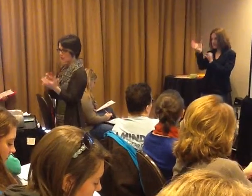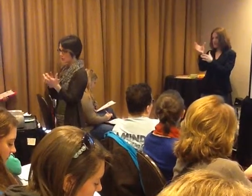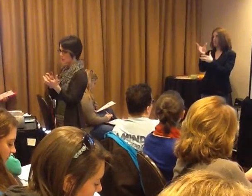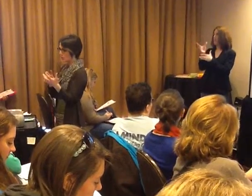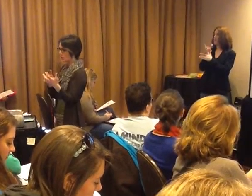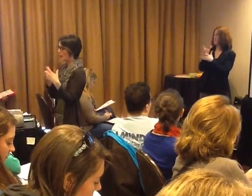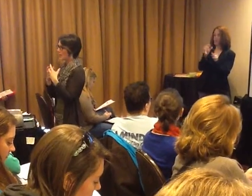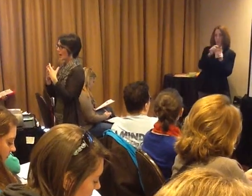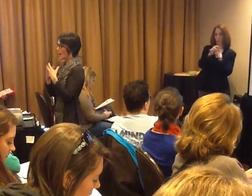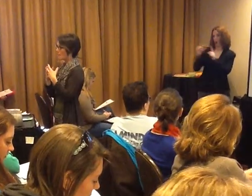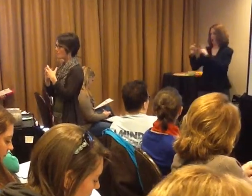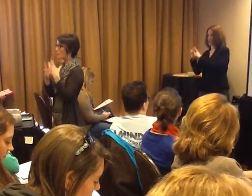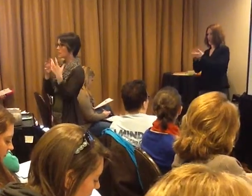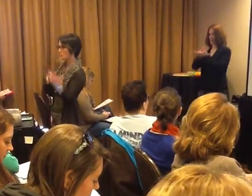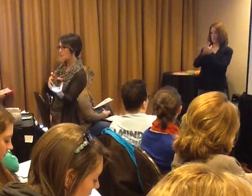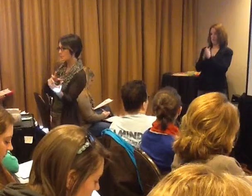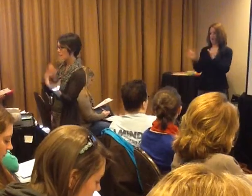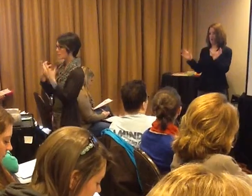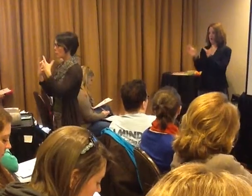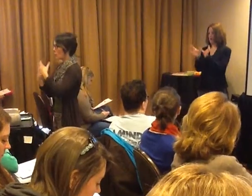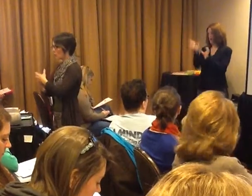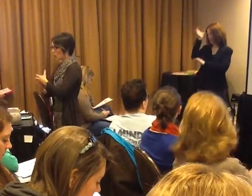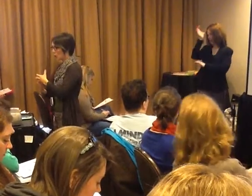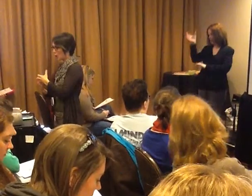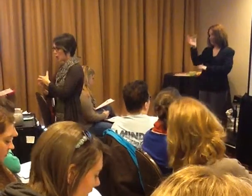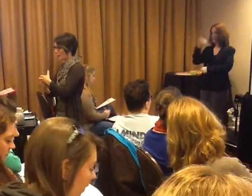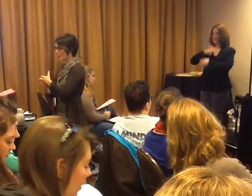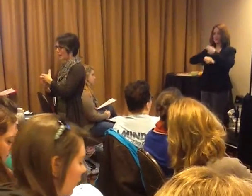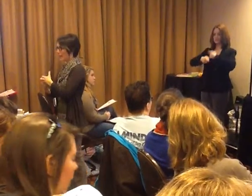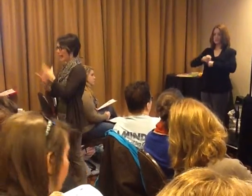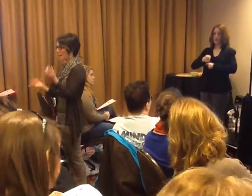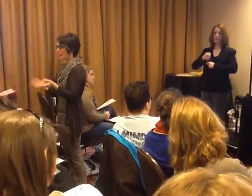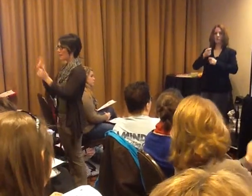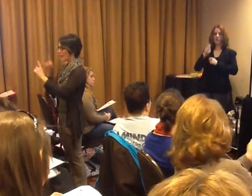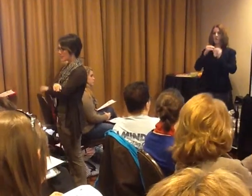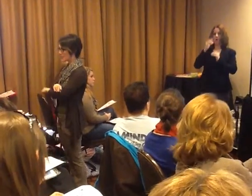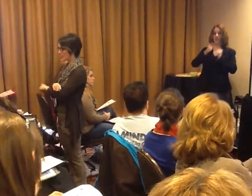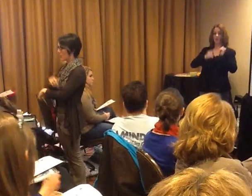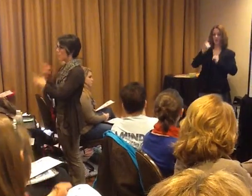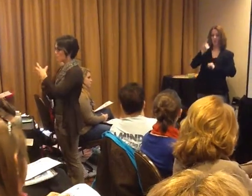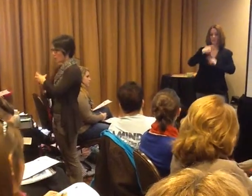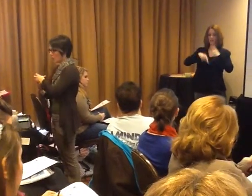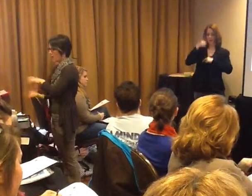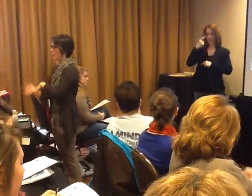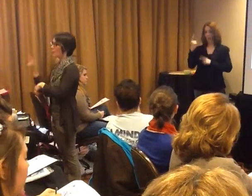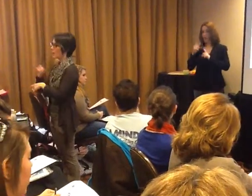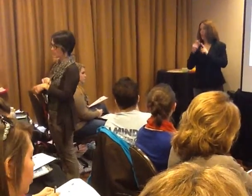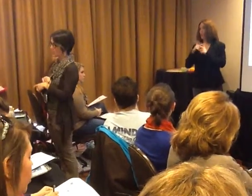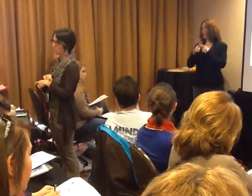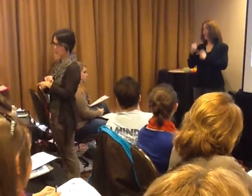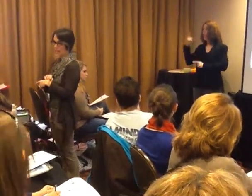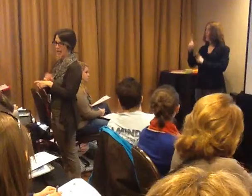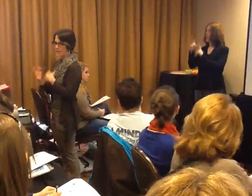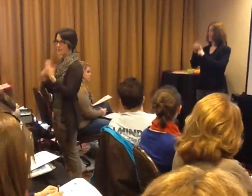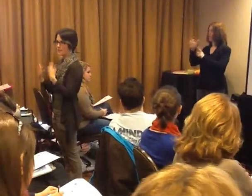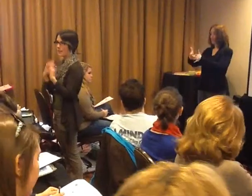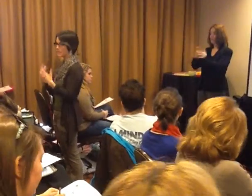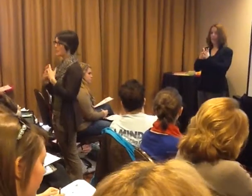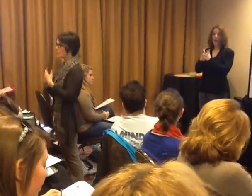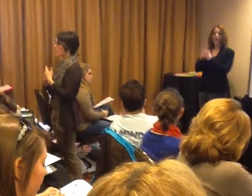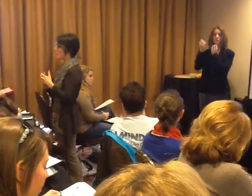those conceptual multiple signs for one word, and then the opposite, one word that requires multiple